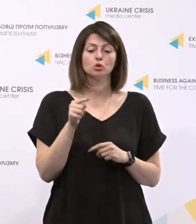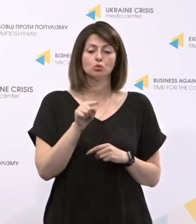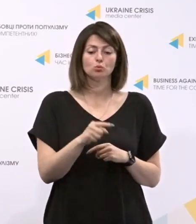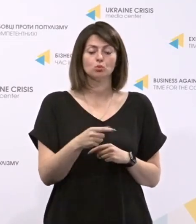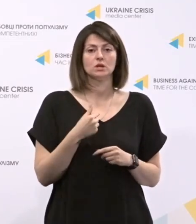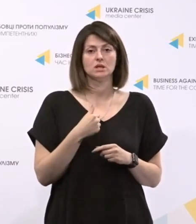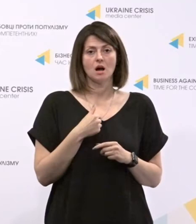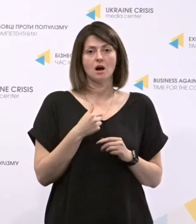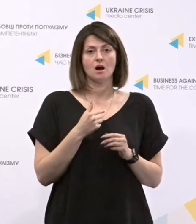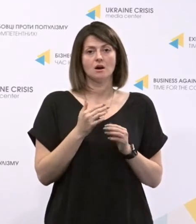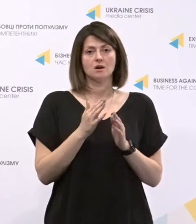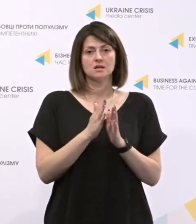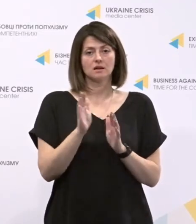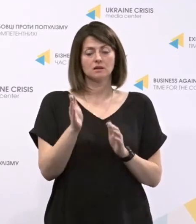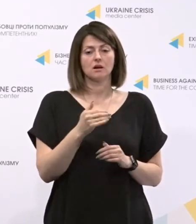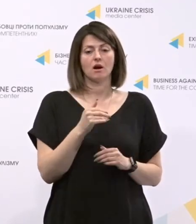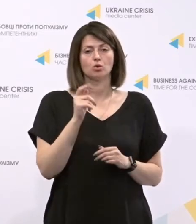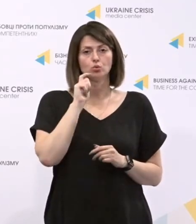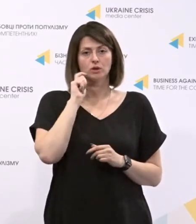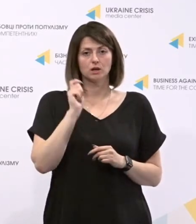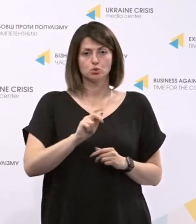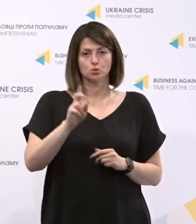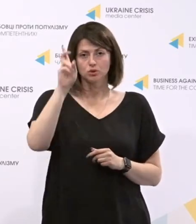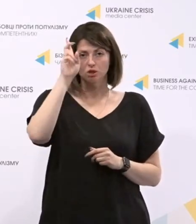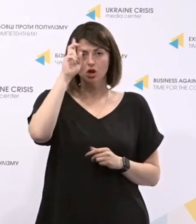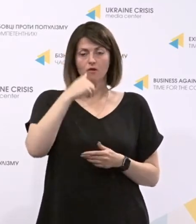independent and not subject to undue pressure.